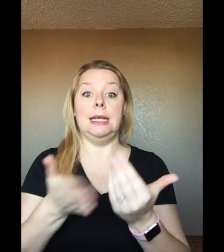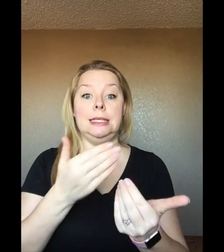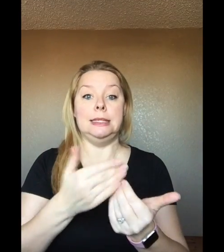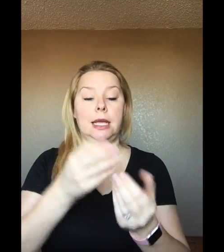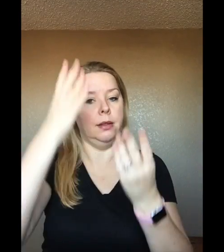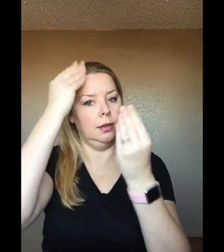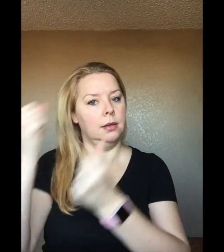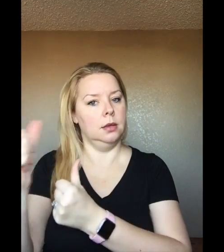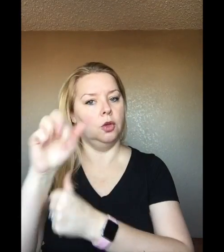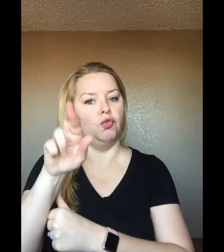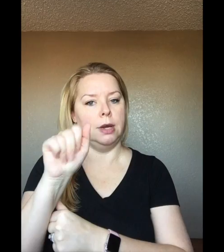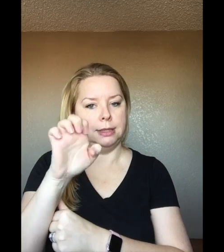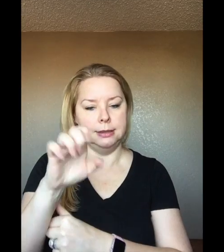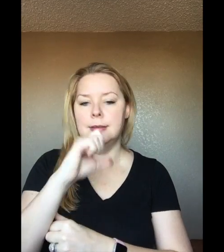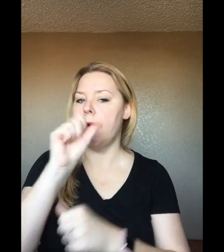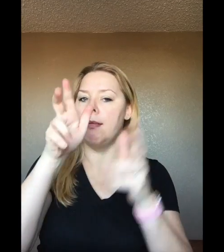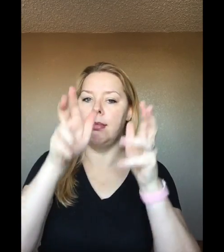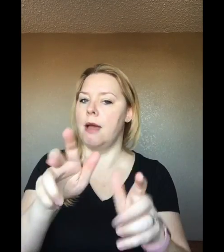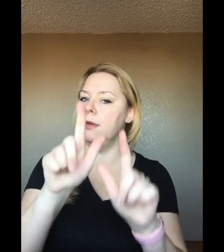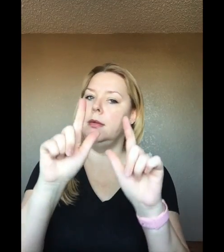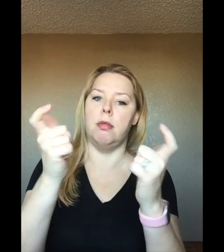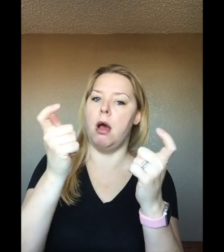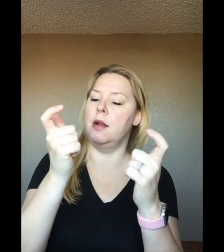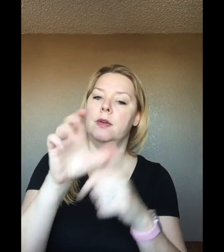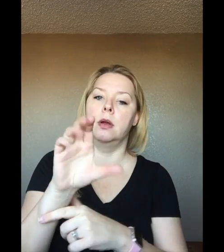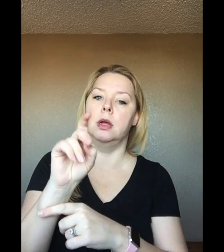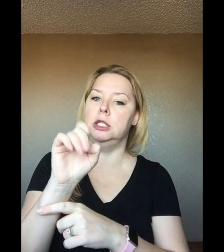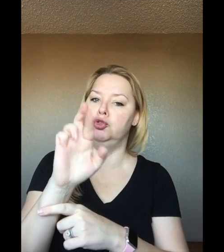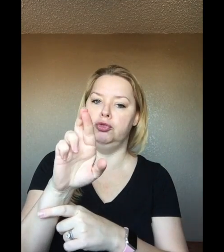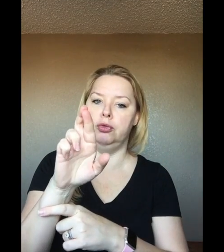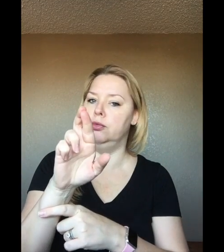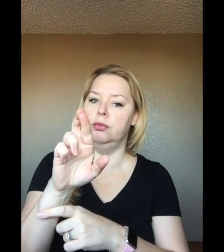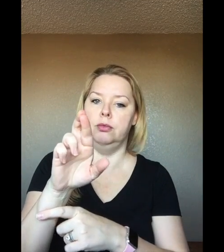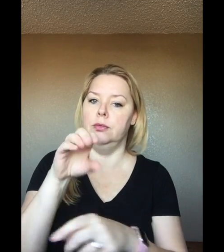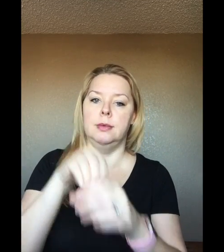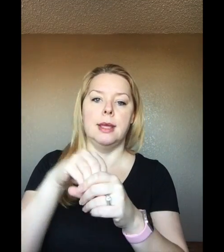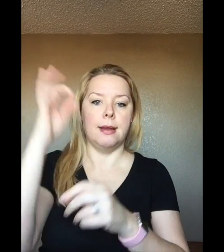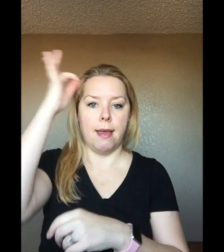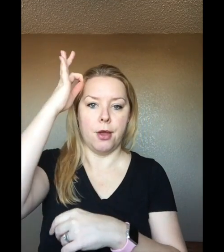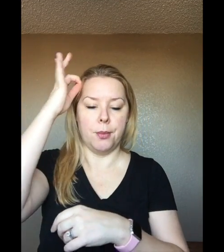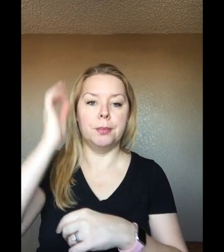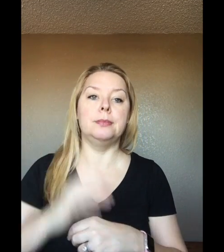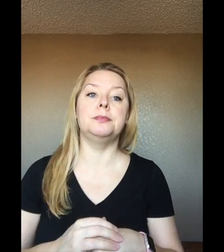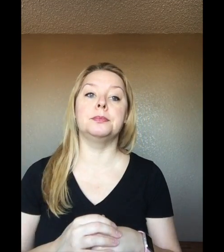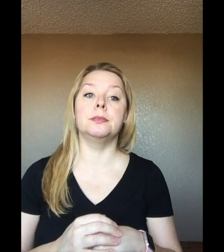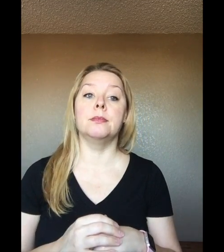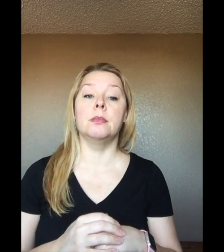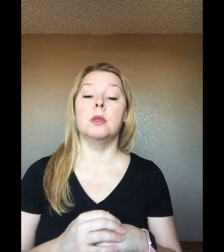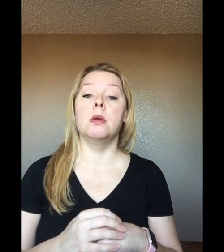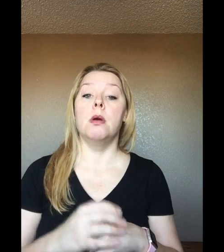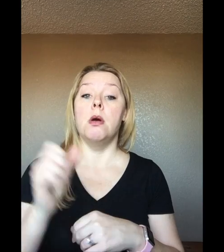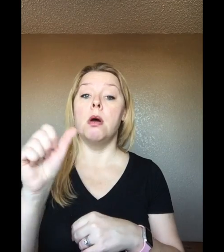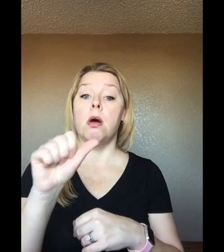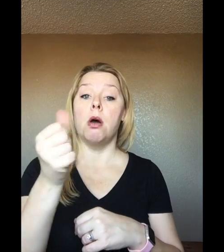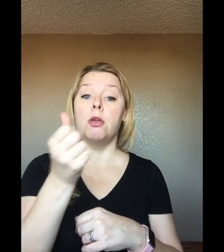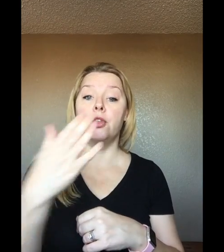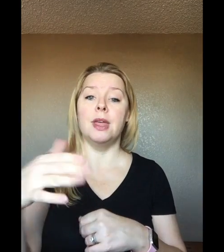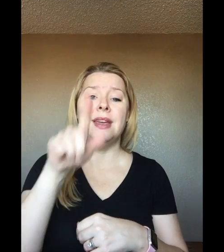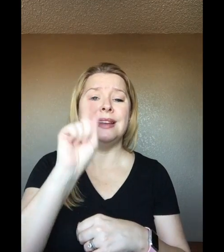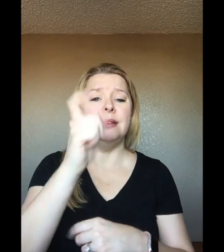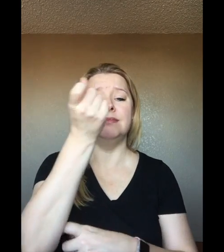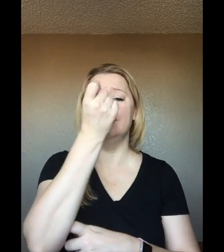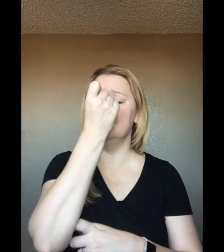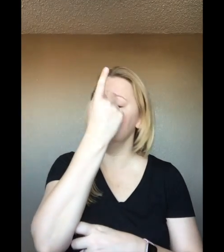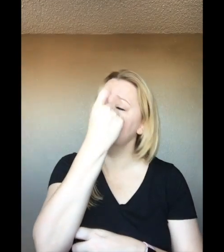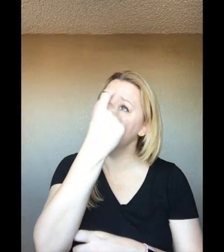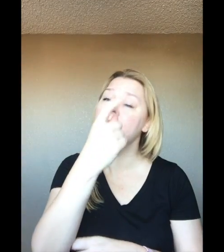it's easier to get that rinsed off of your scalp so that you're not left with a ton of conditioner in your hair. One of the other things that I